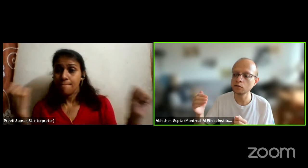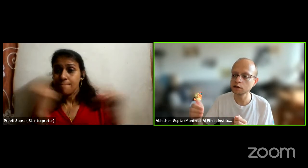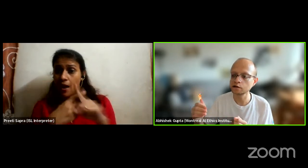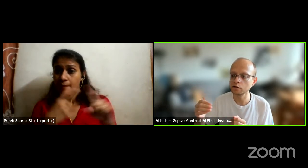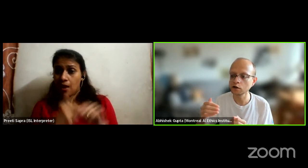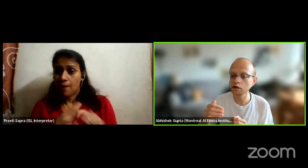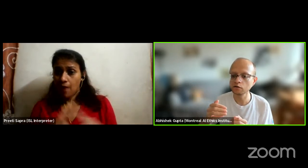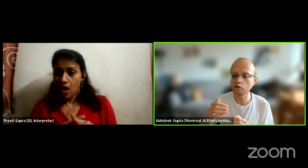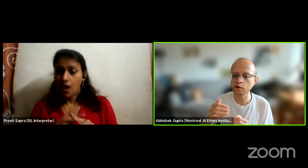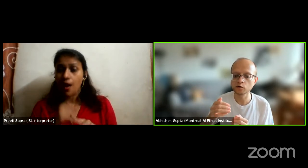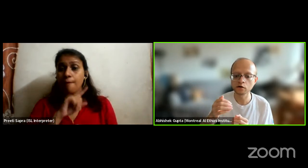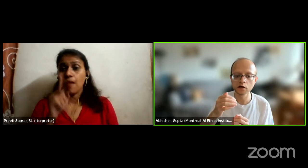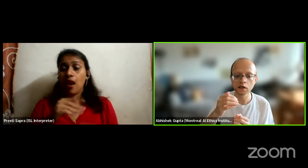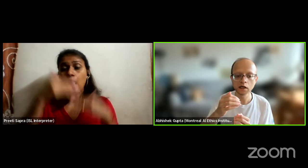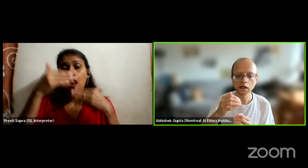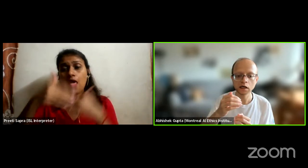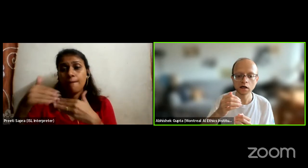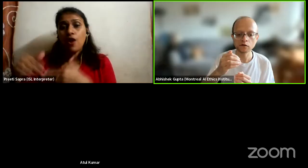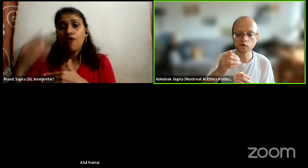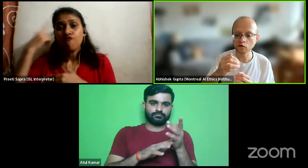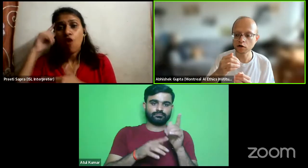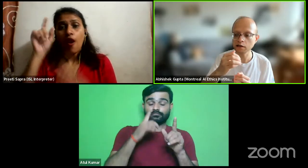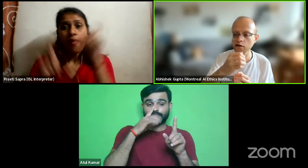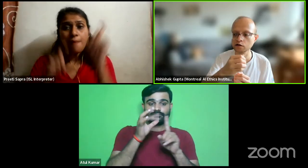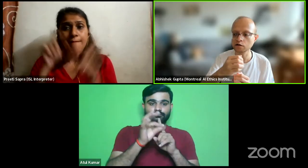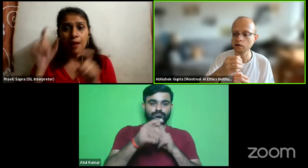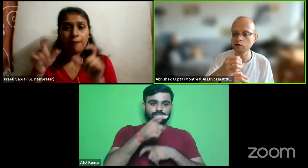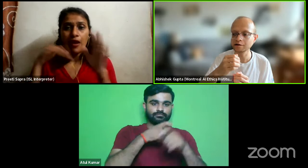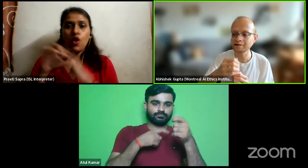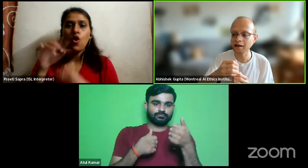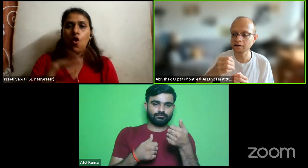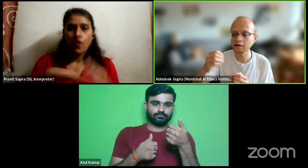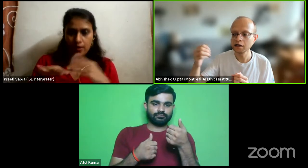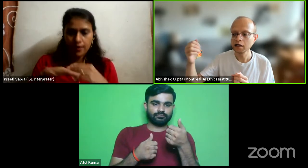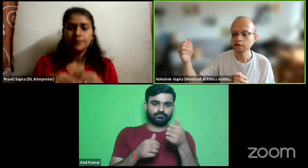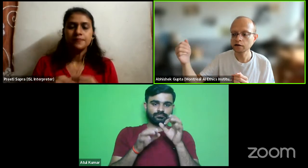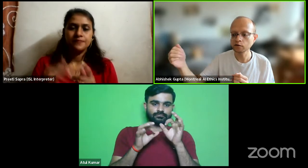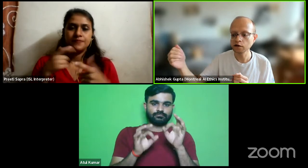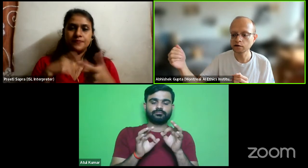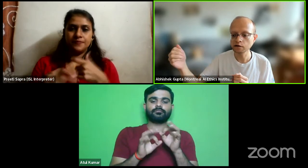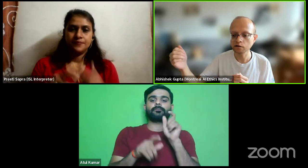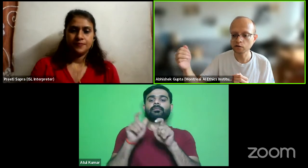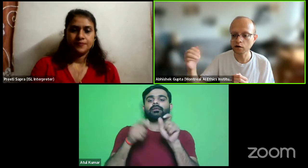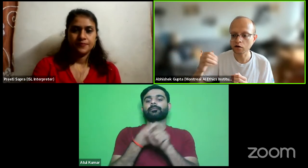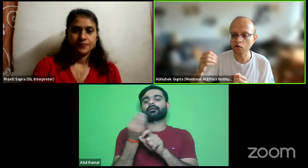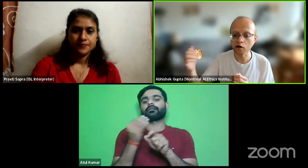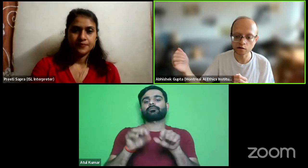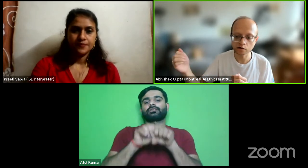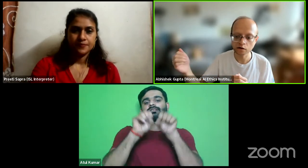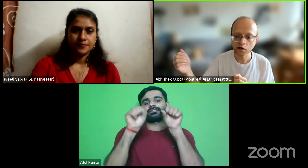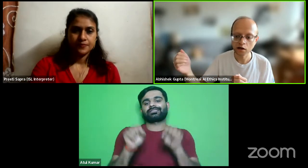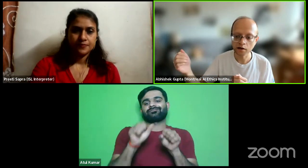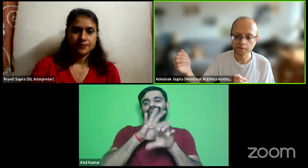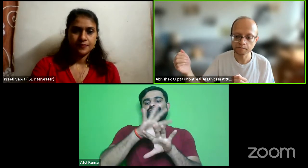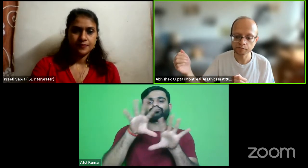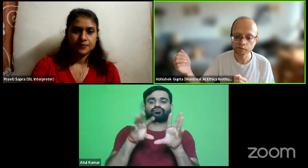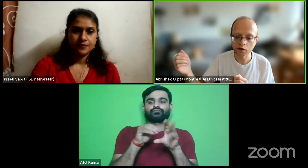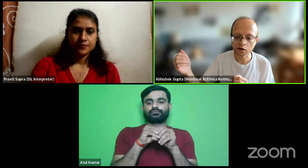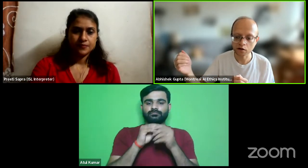that limits the ability for people, for organizations to be able to sell some of these systems across